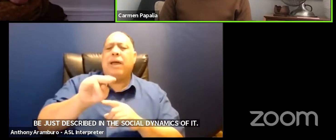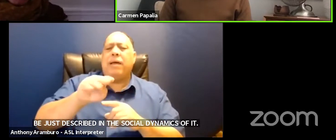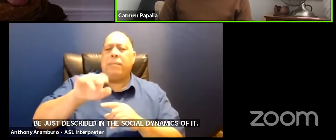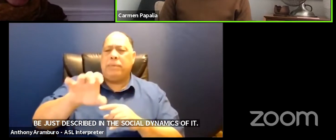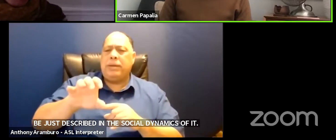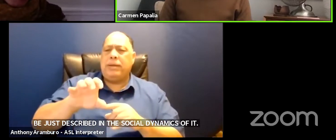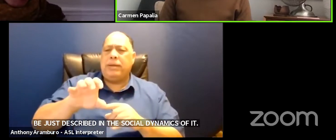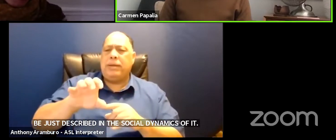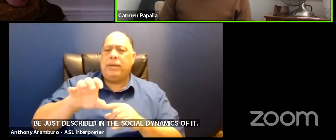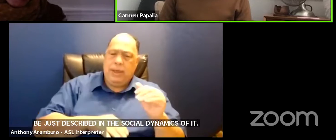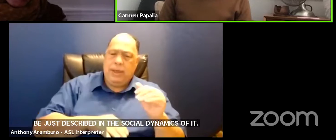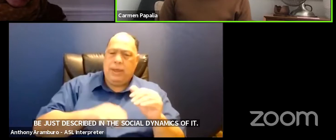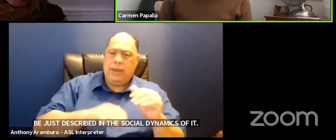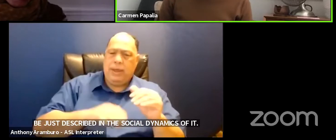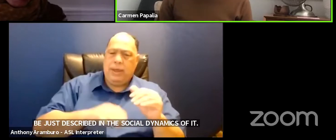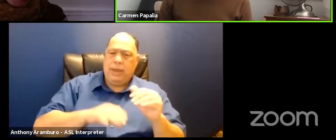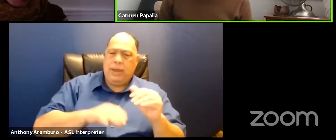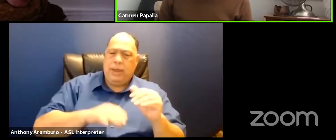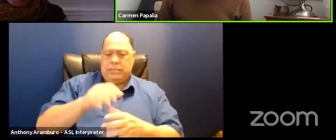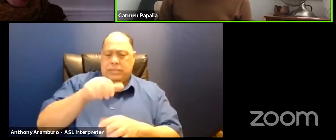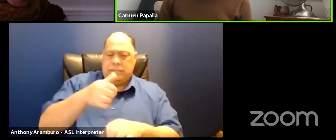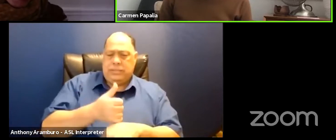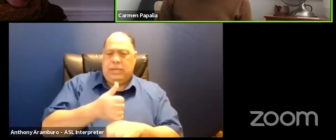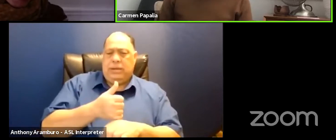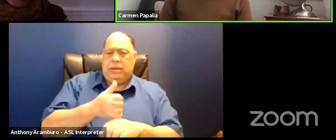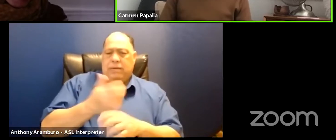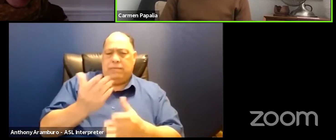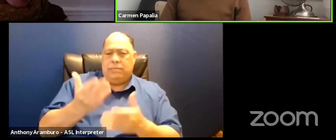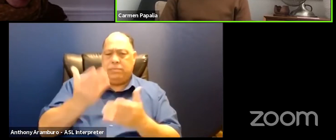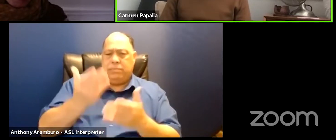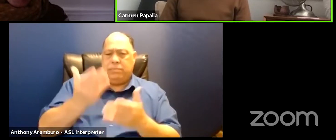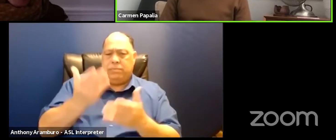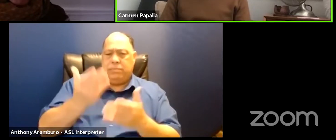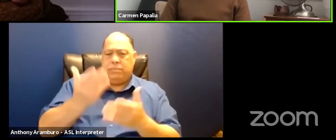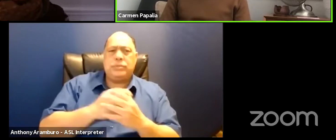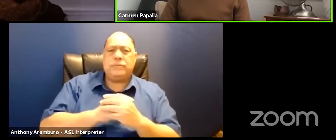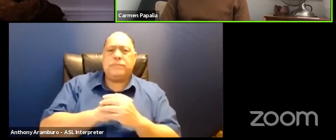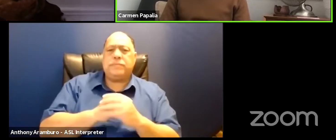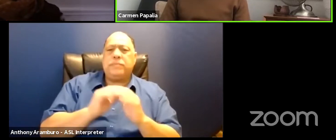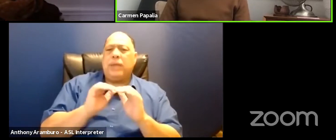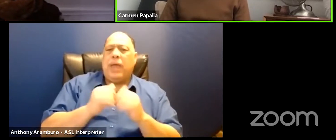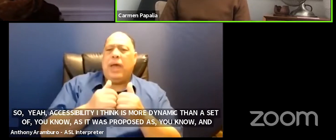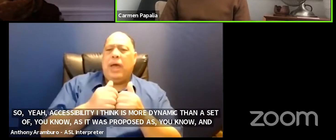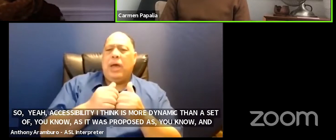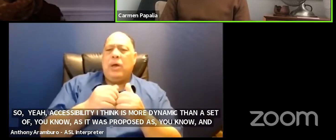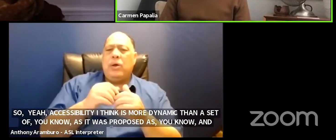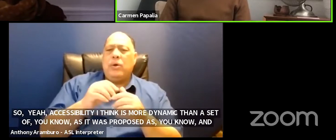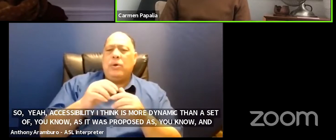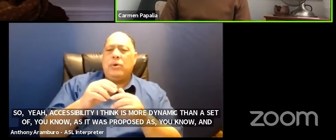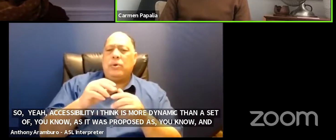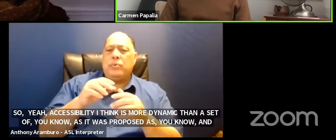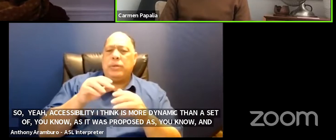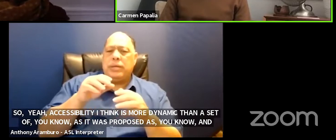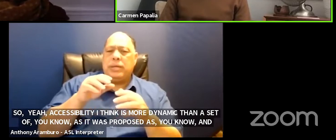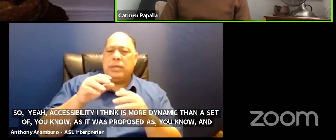a set of, as it was proposed, as, and how we usually engage the topic through,